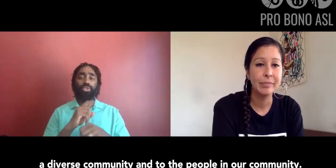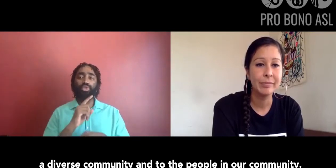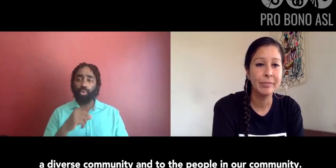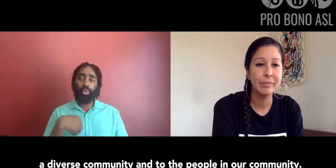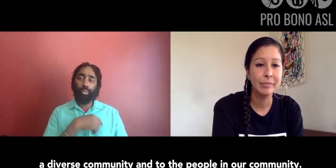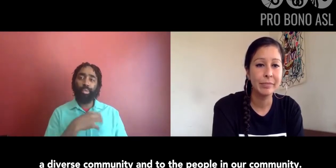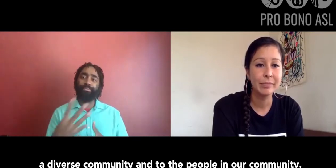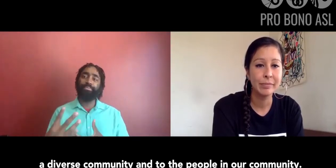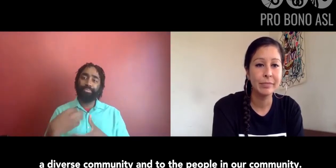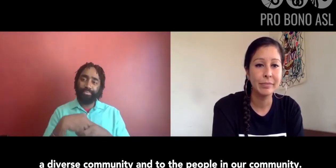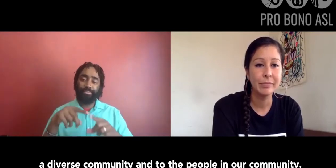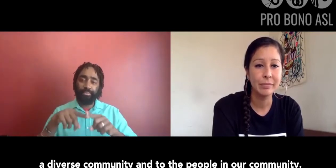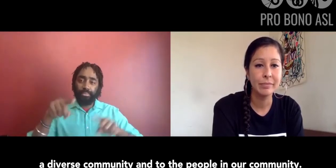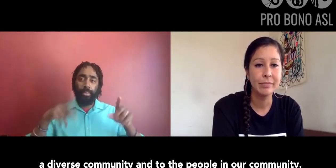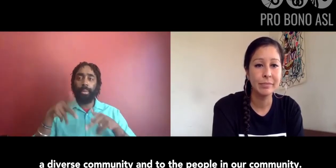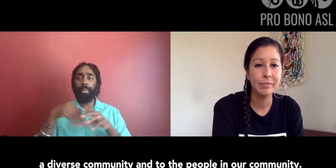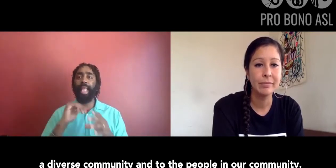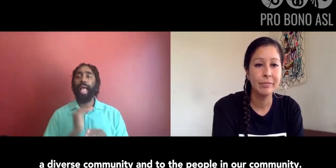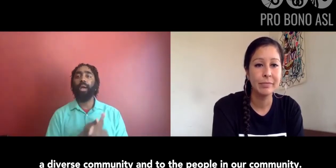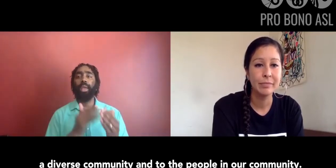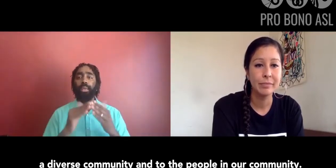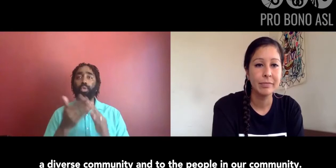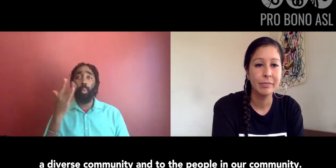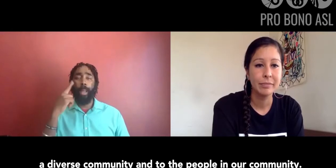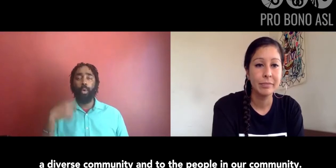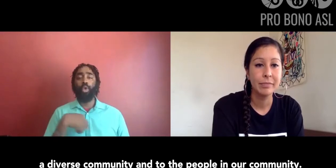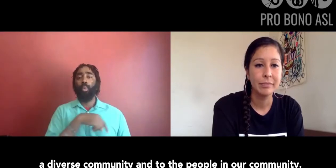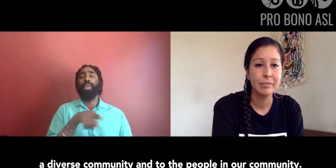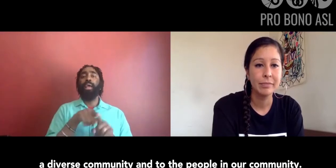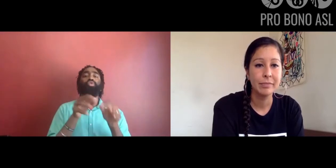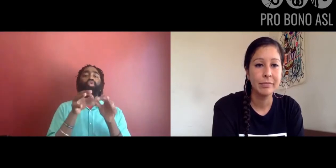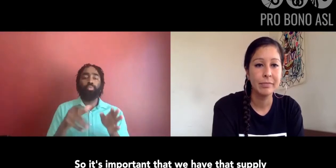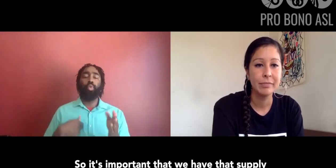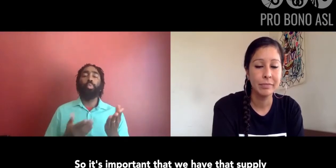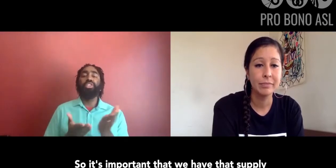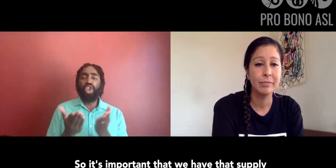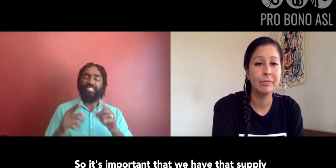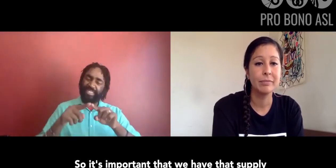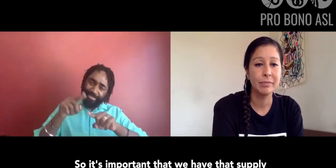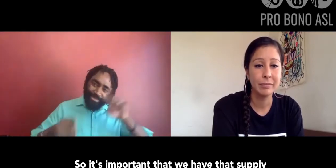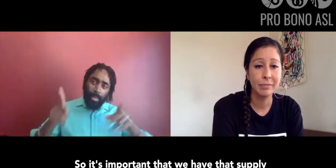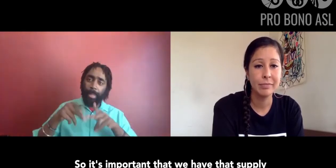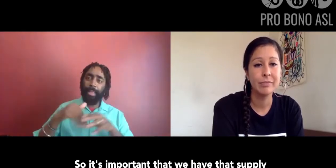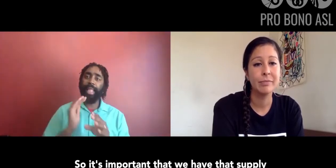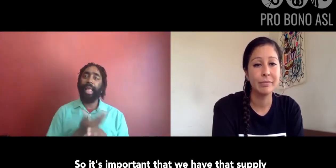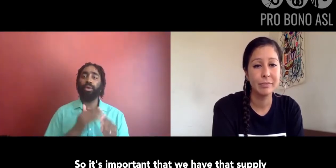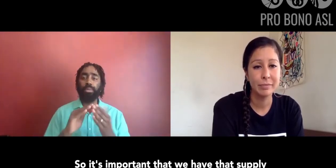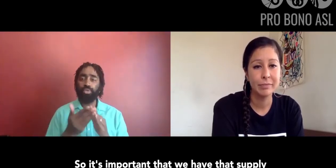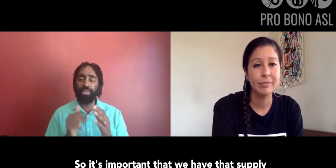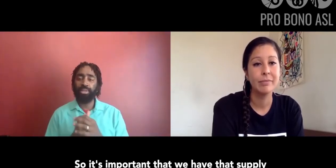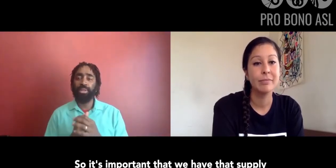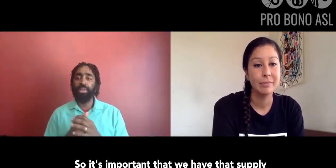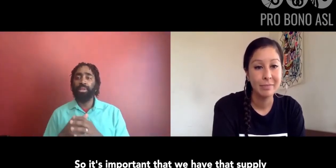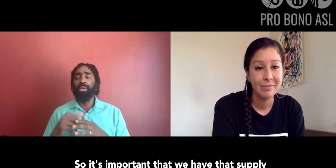diverse community and to the people in our community. So it's important that we